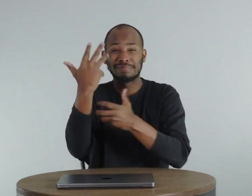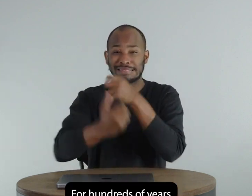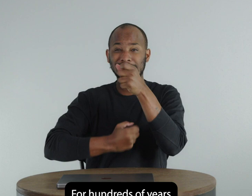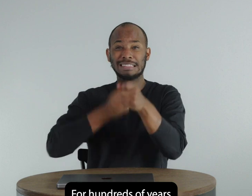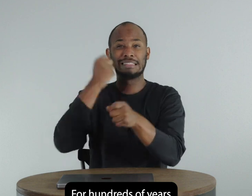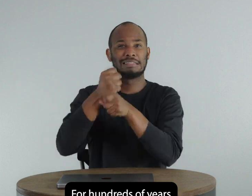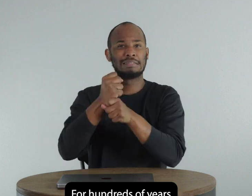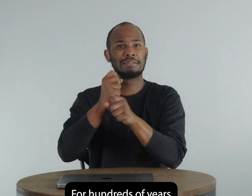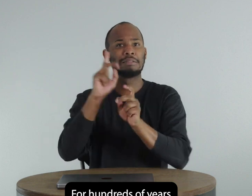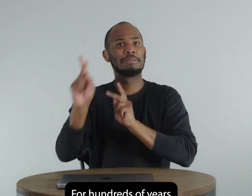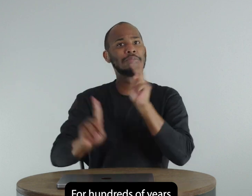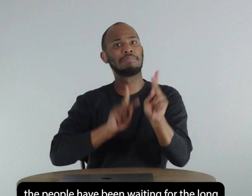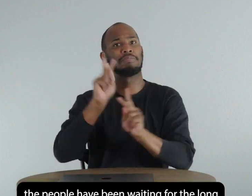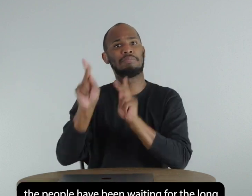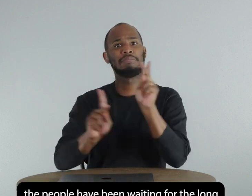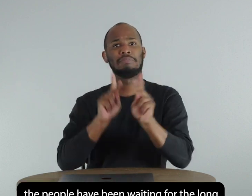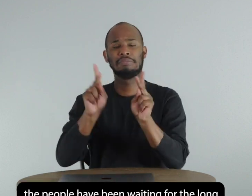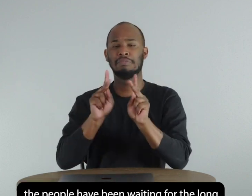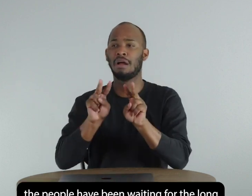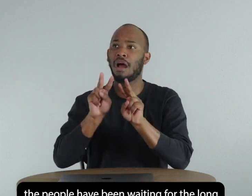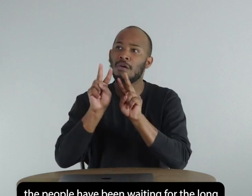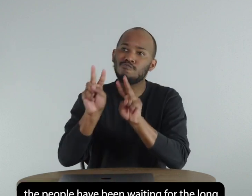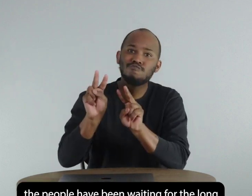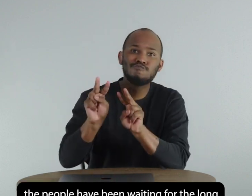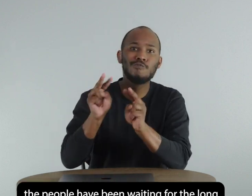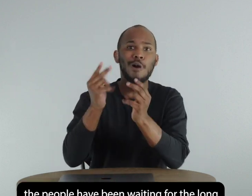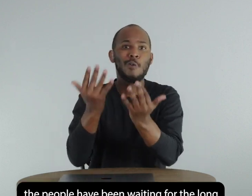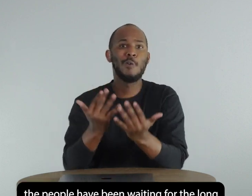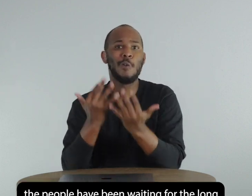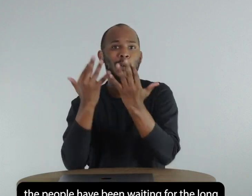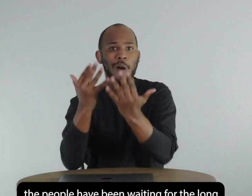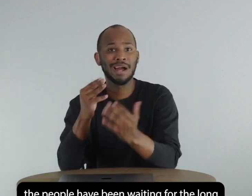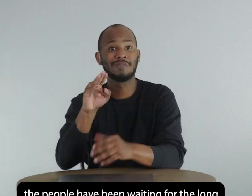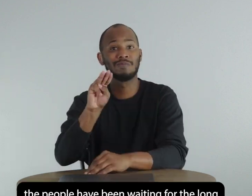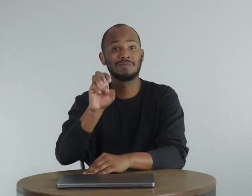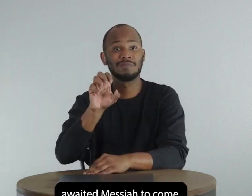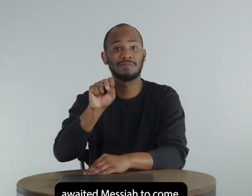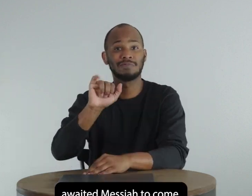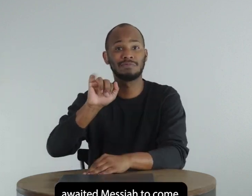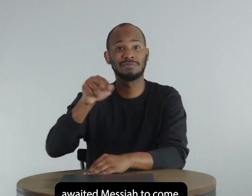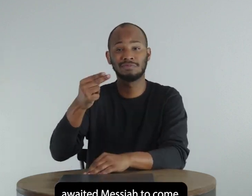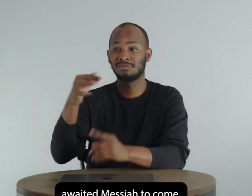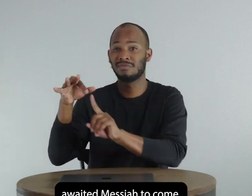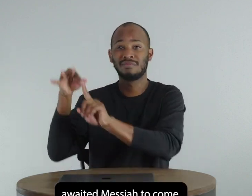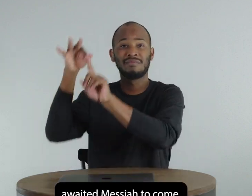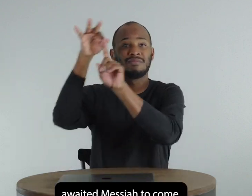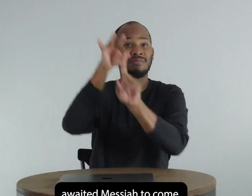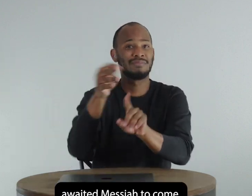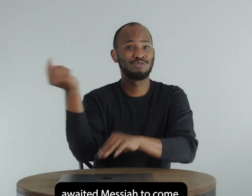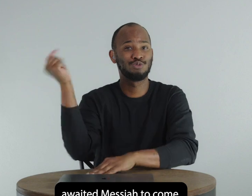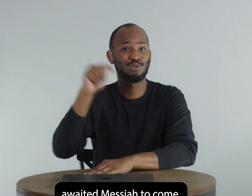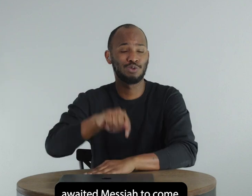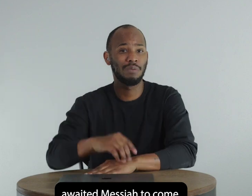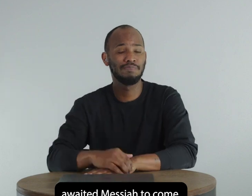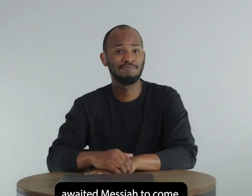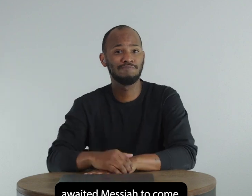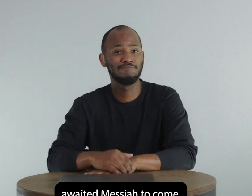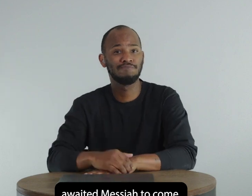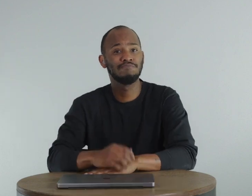For hundreds of years, the people have been waiting for the long-awaited Messiah to come.